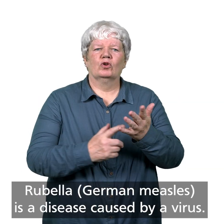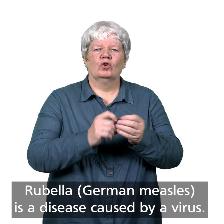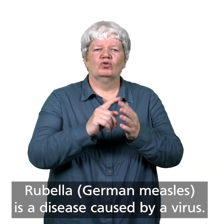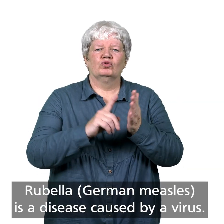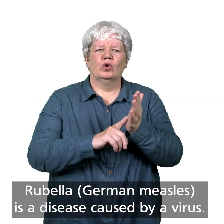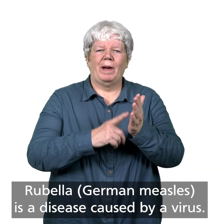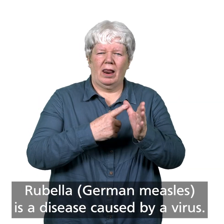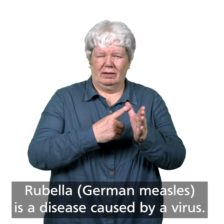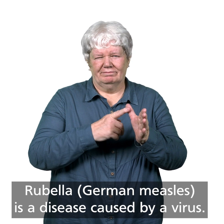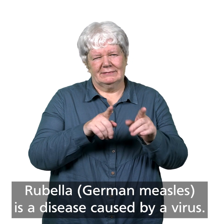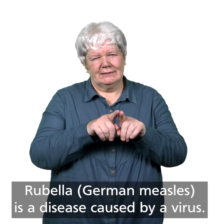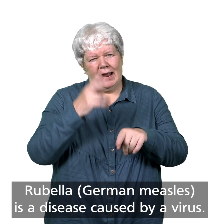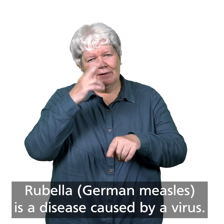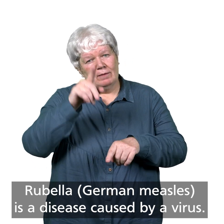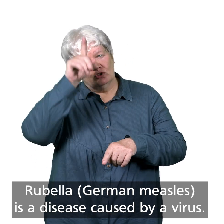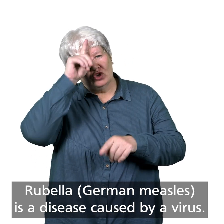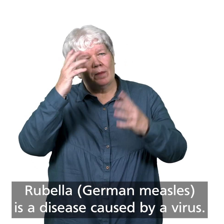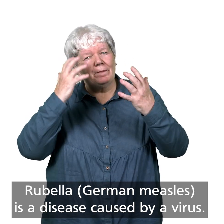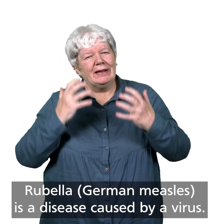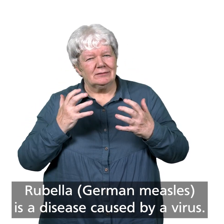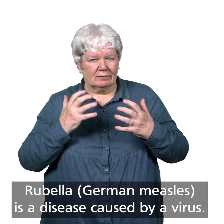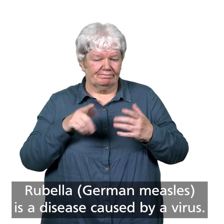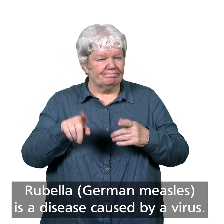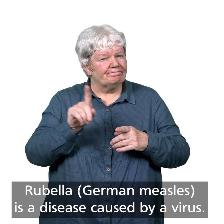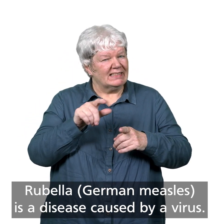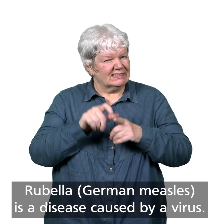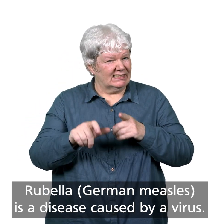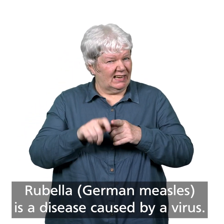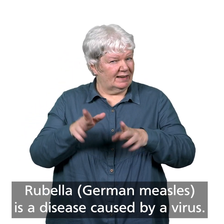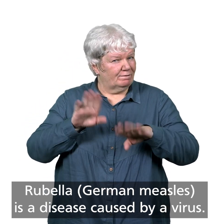Rubella, German measles, is a disease caused by a virus.